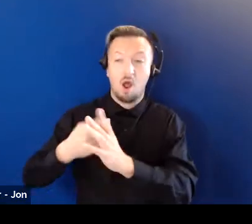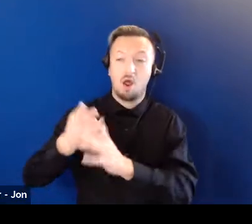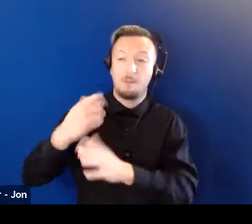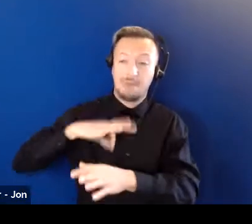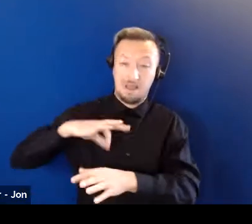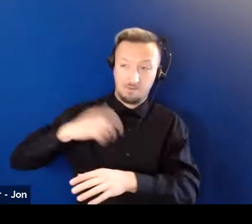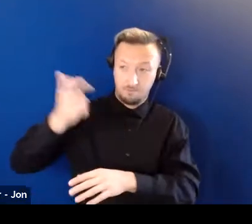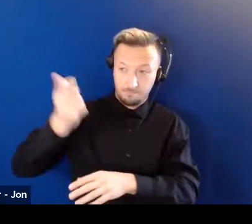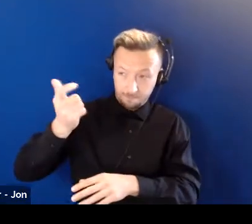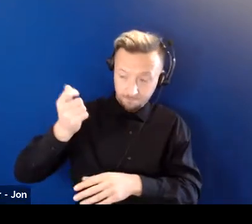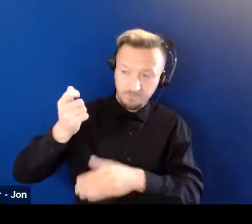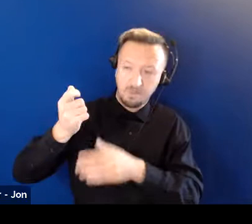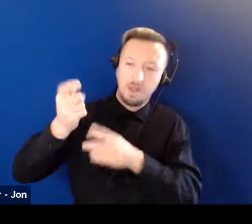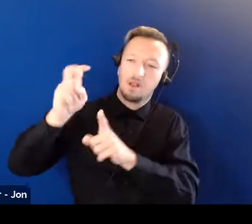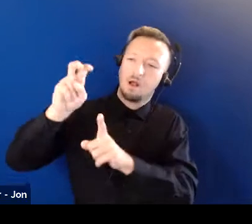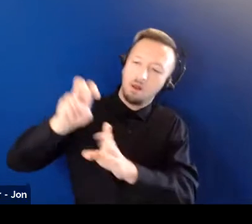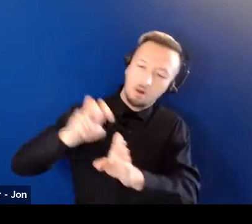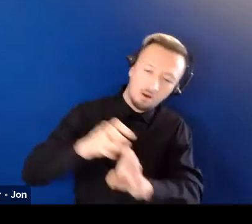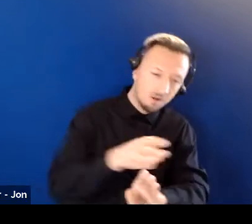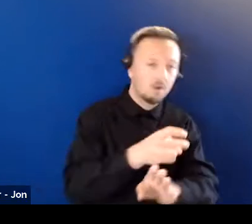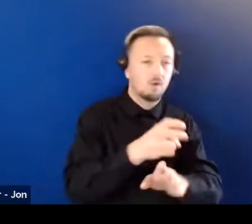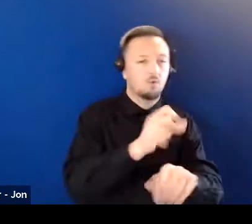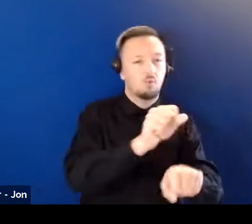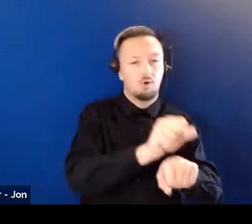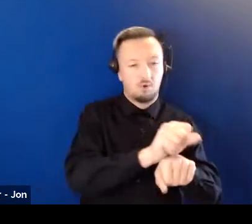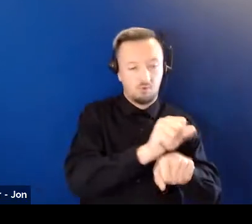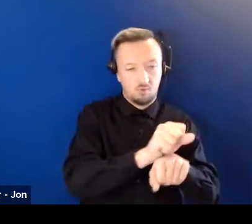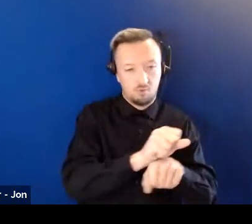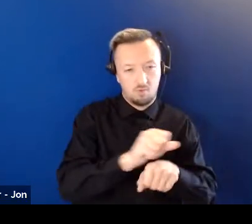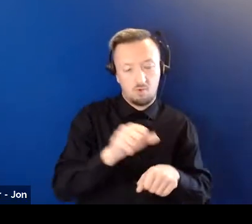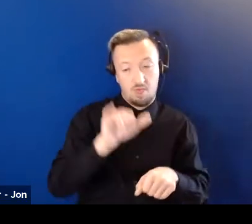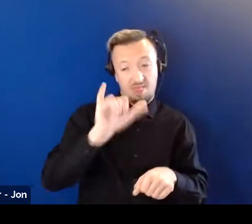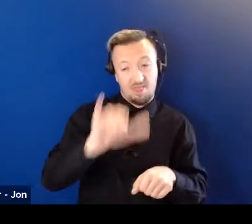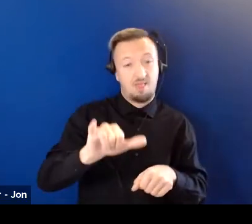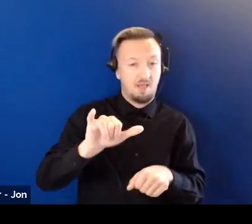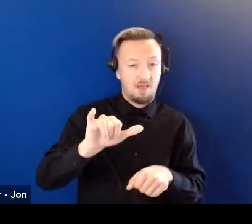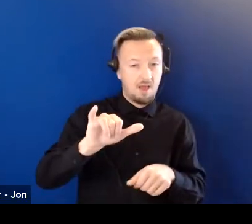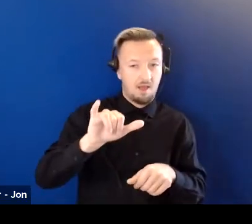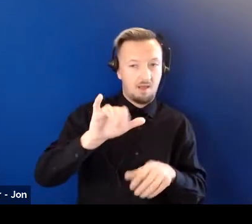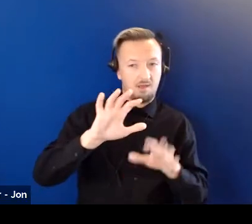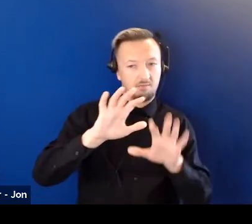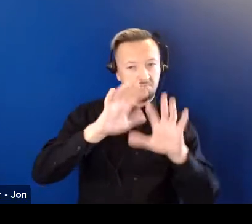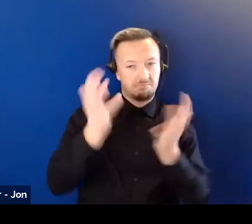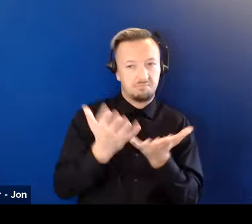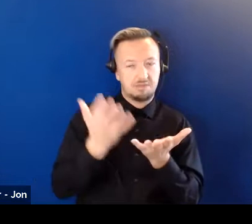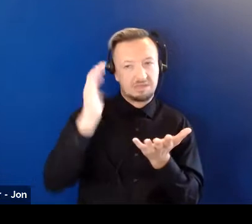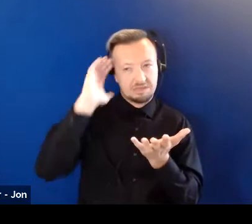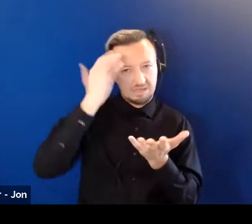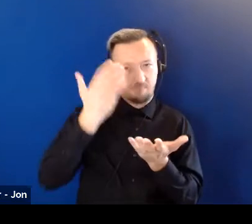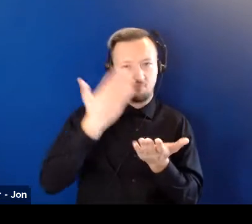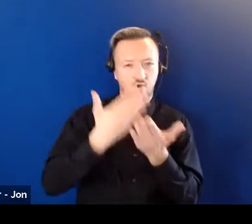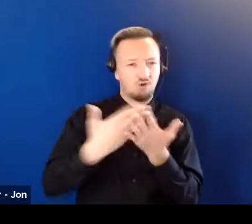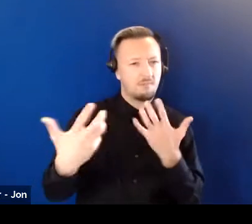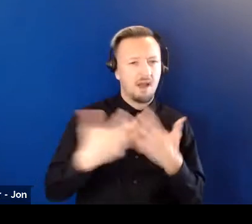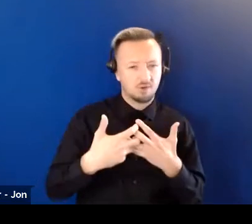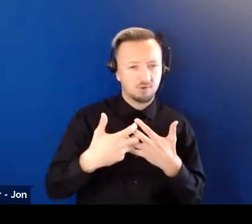progression into exploring options around employment. And this was just a good fit for us around a conversation that we were already having about